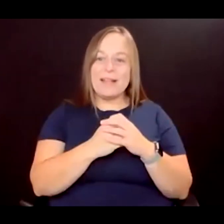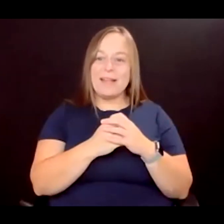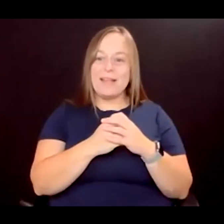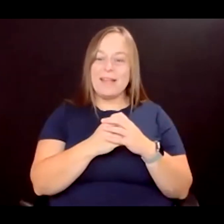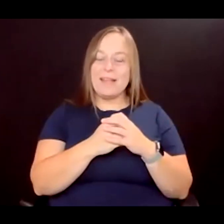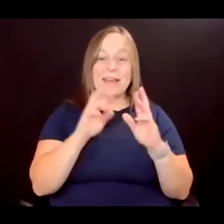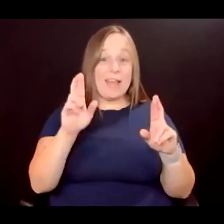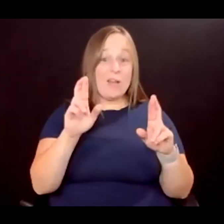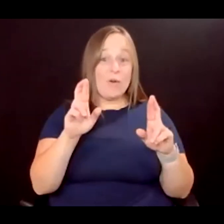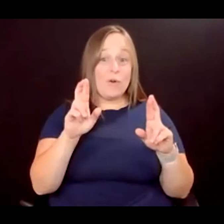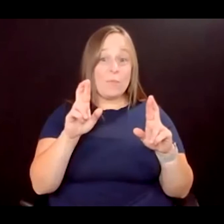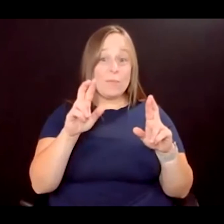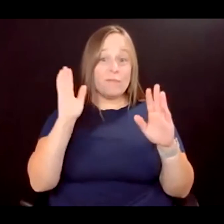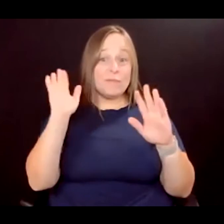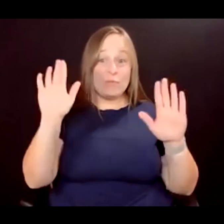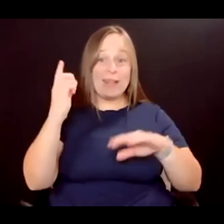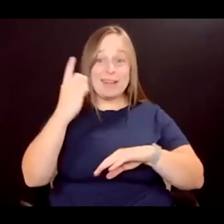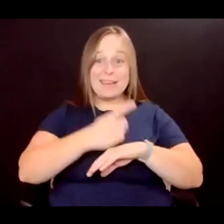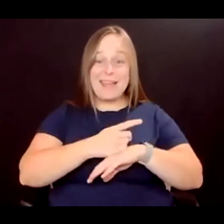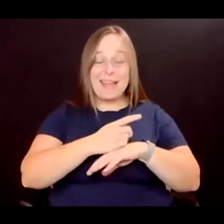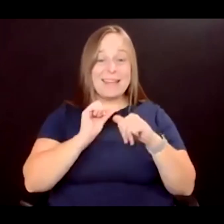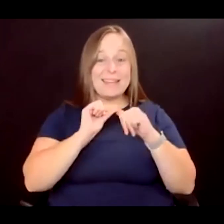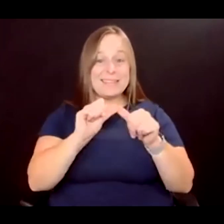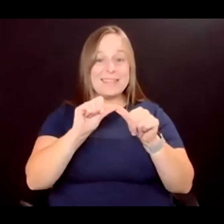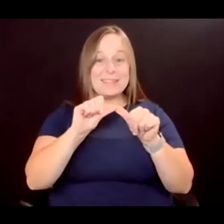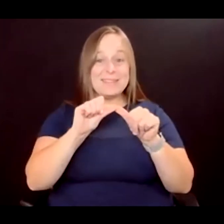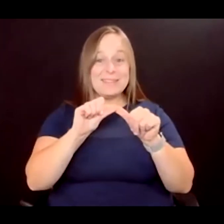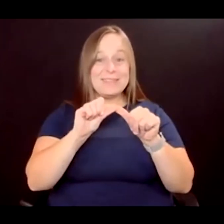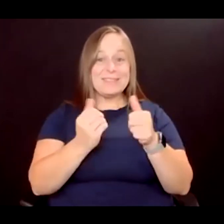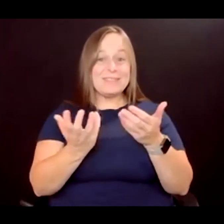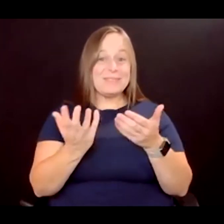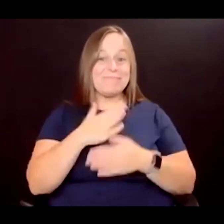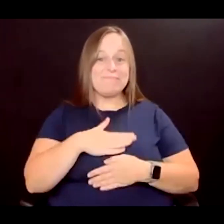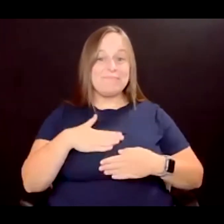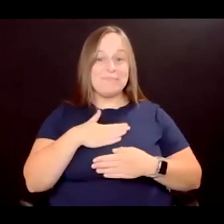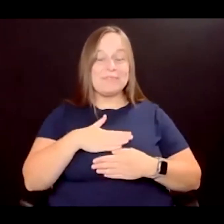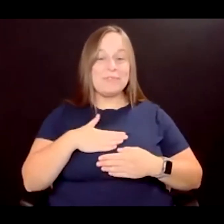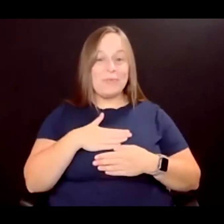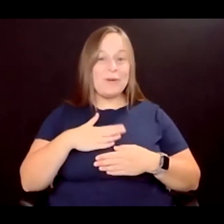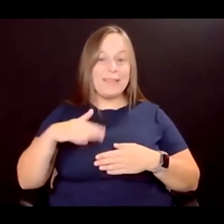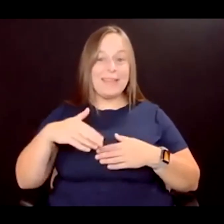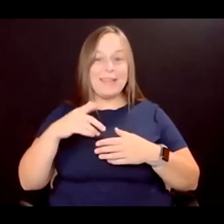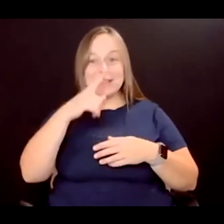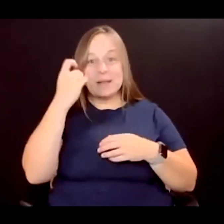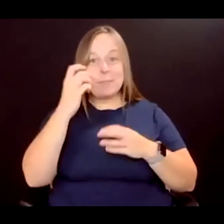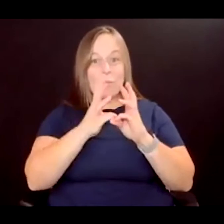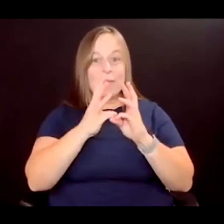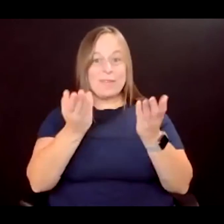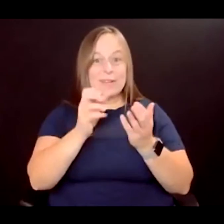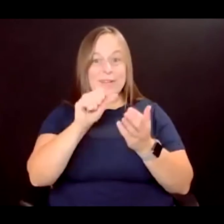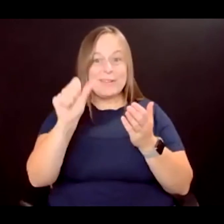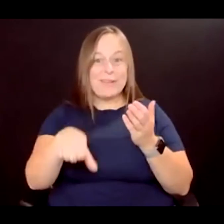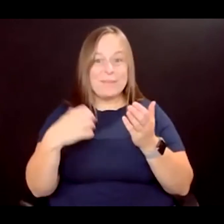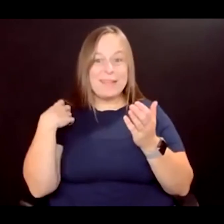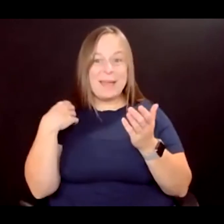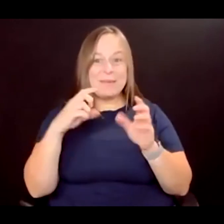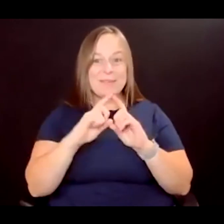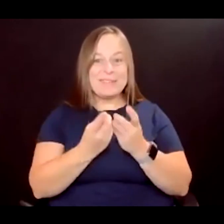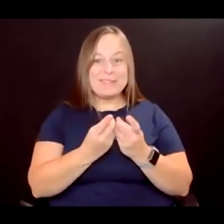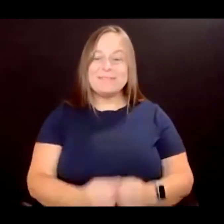more from you folks today has, you know, prompted me to take notes when I'm further talks with